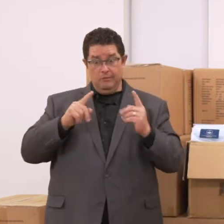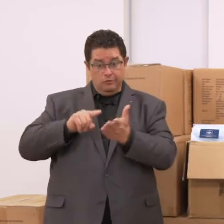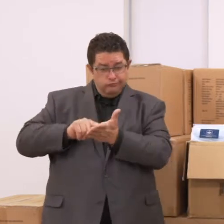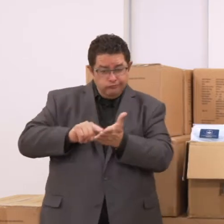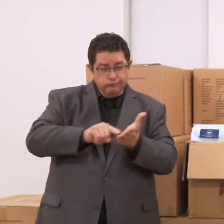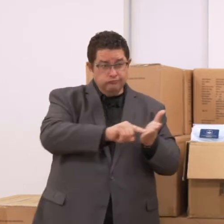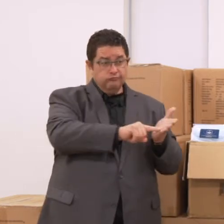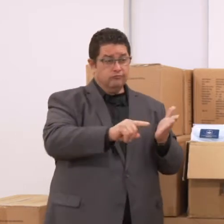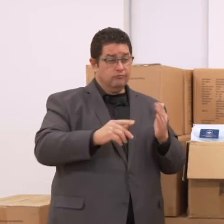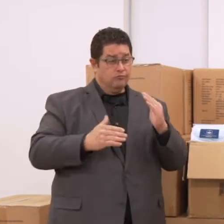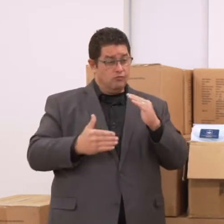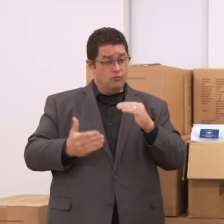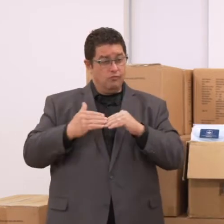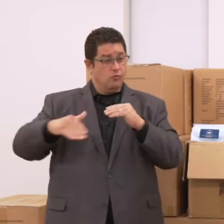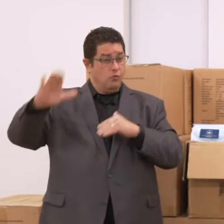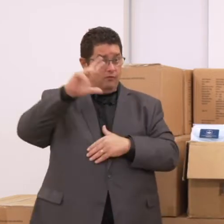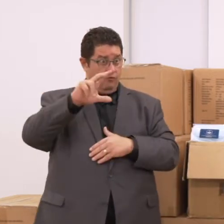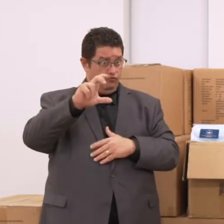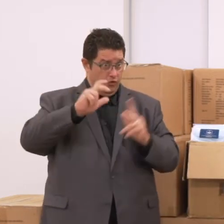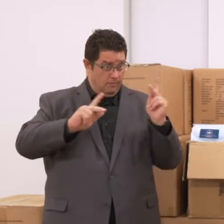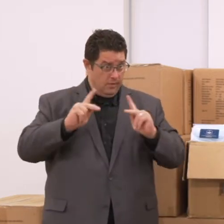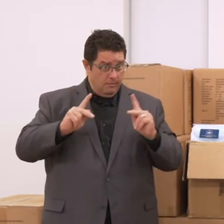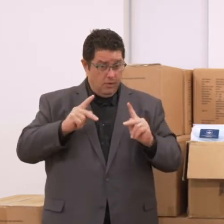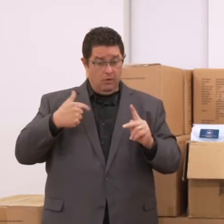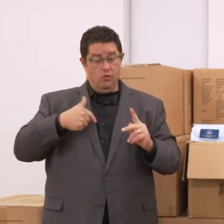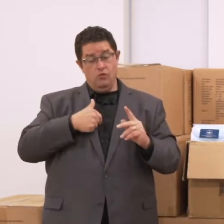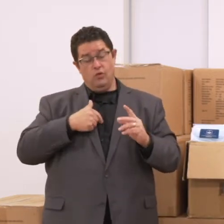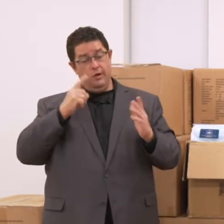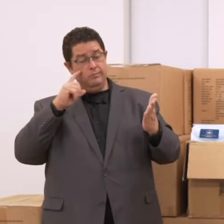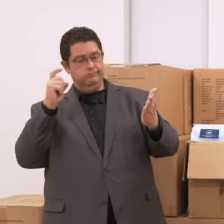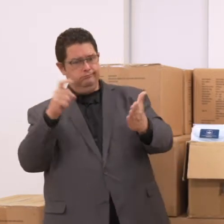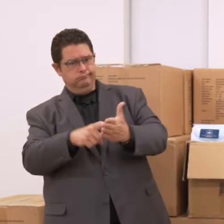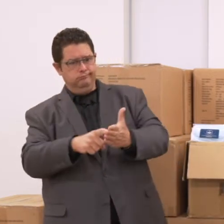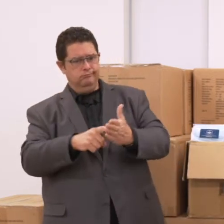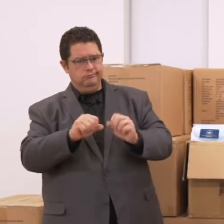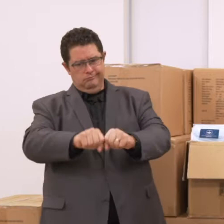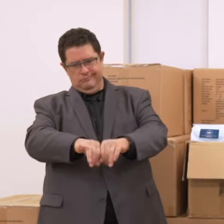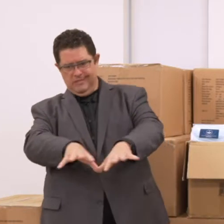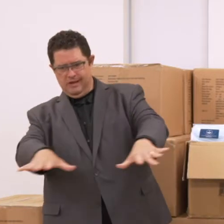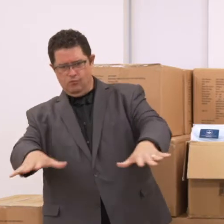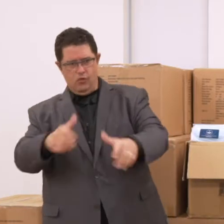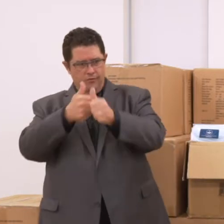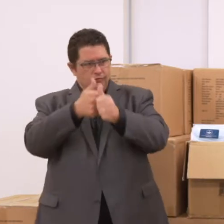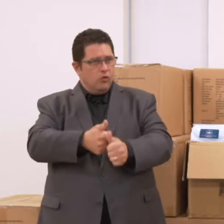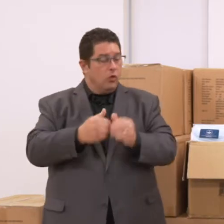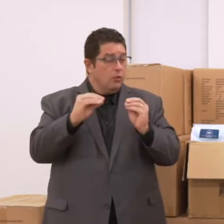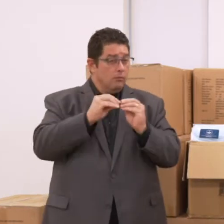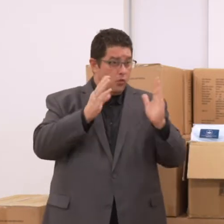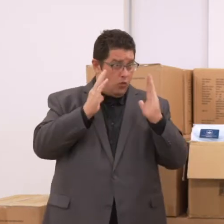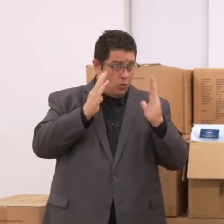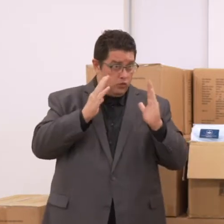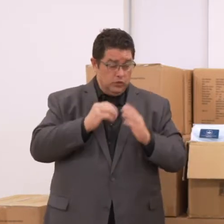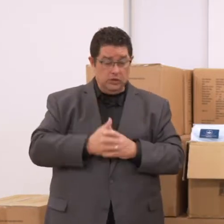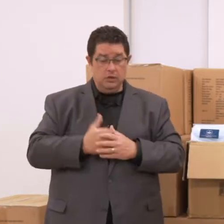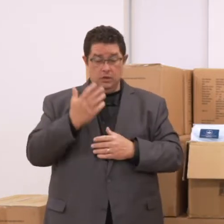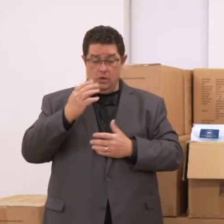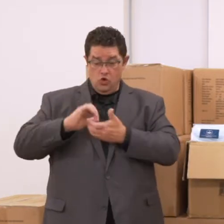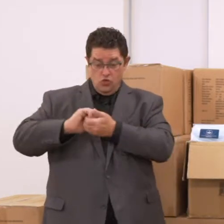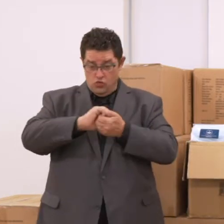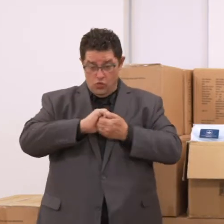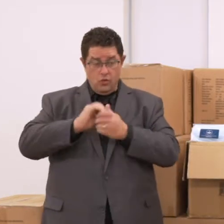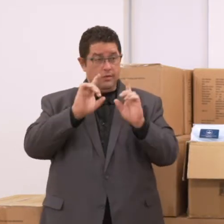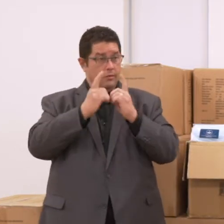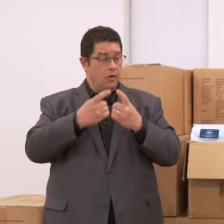to identify more outbreaks and follow them more closely. By working with our Department of Public Health, hundreds